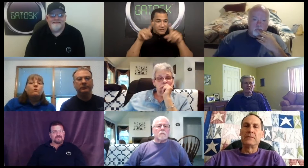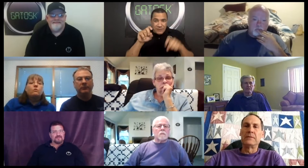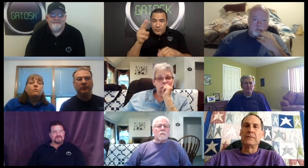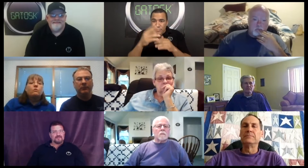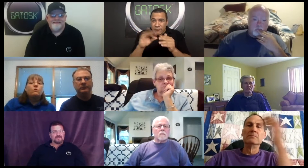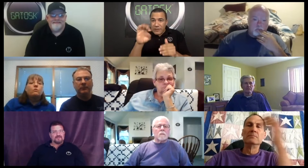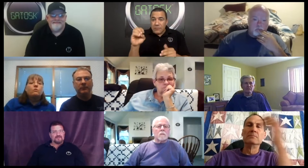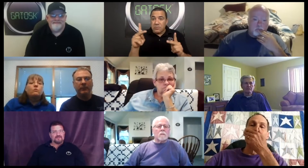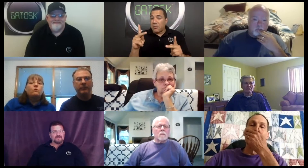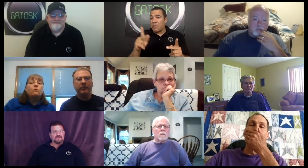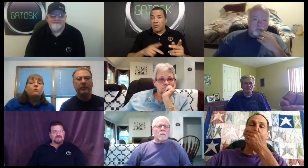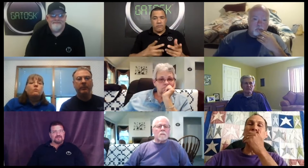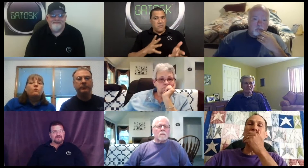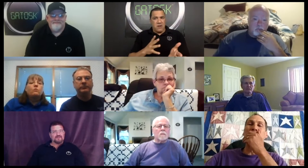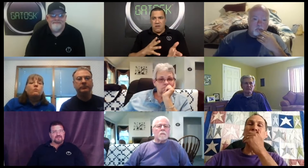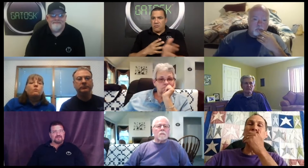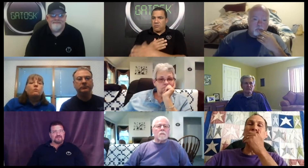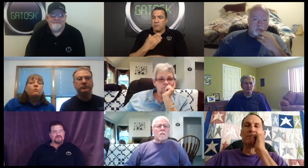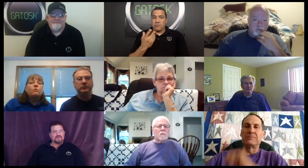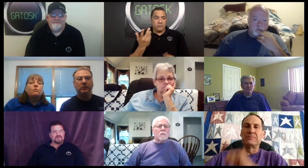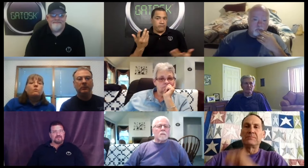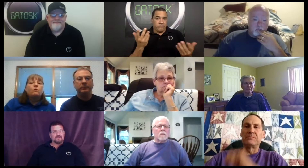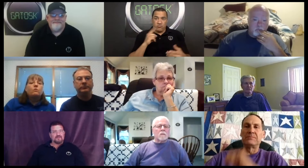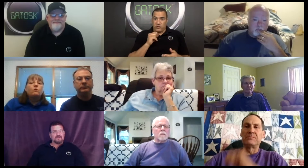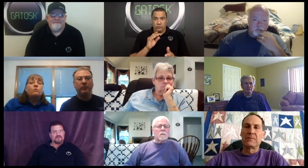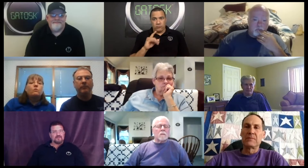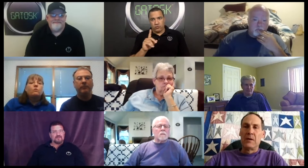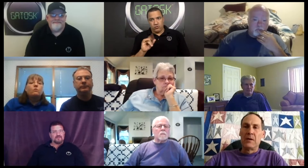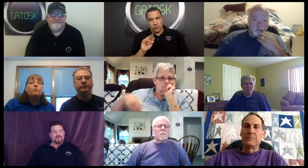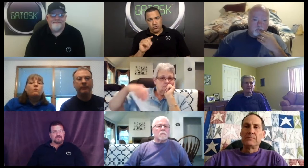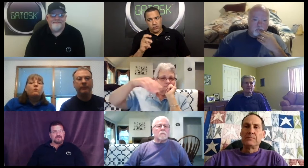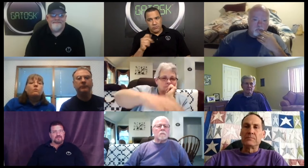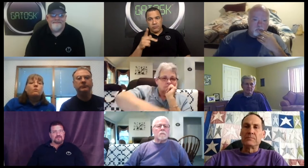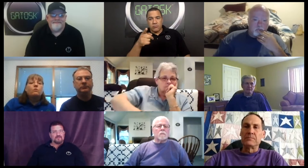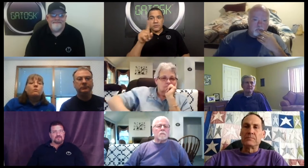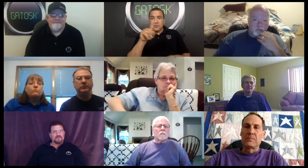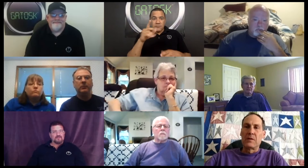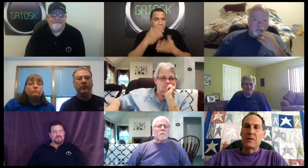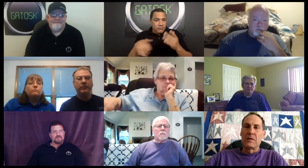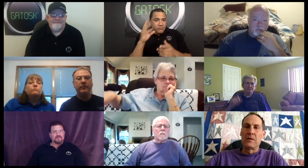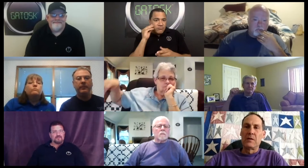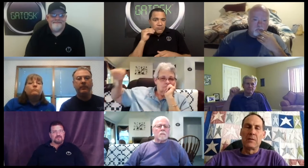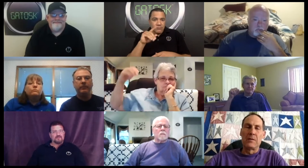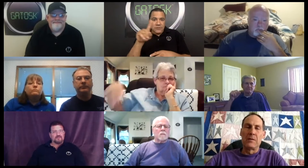for example, the $2 fee and everybody's getting upset, that's fine. Really, it's dirt cheap. And, some of